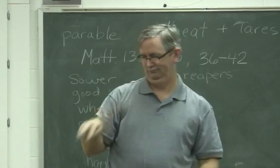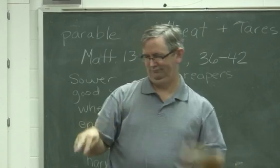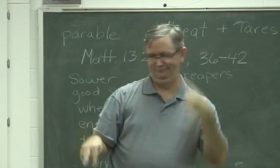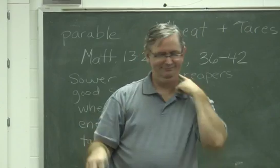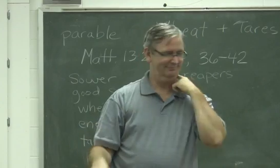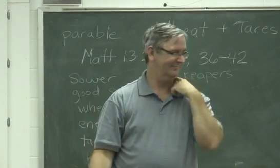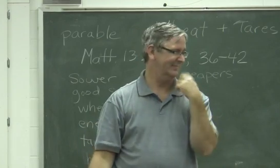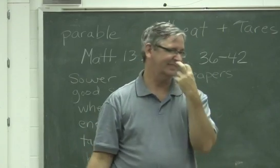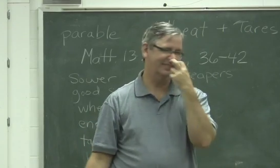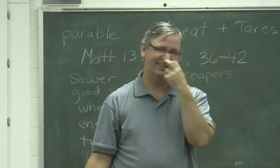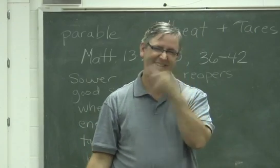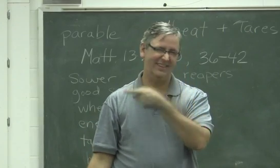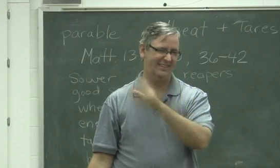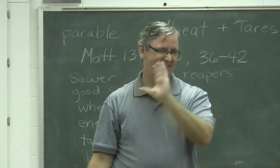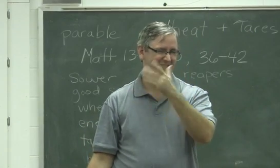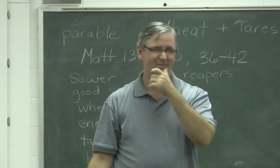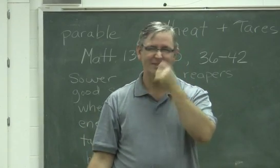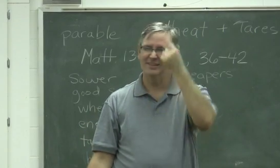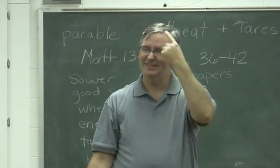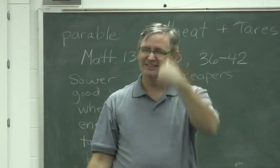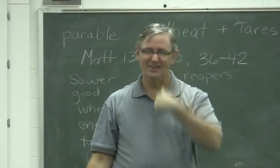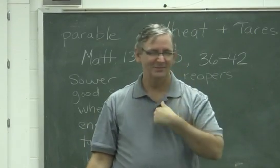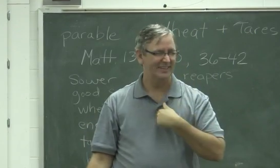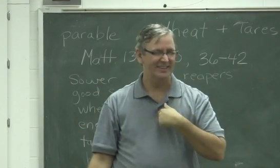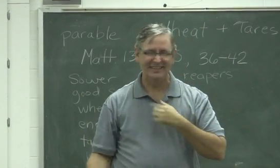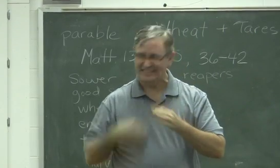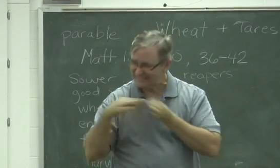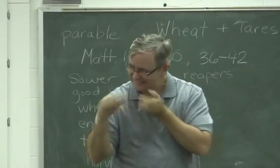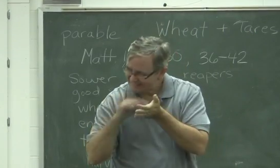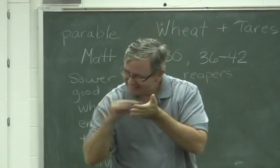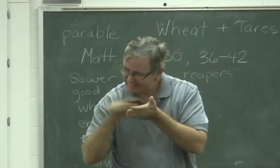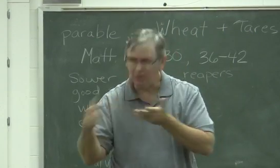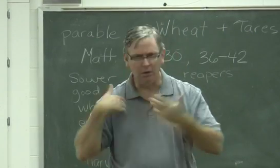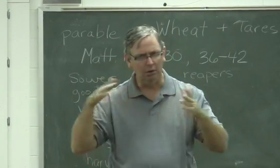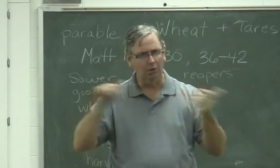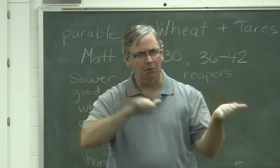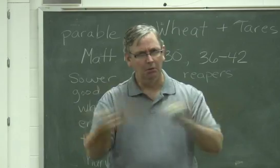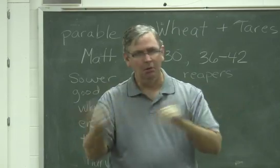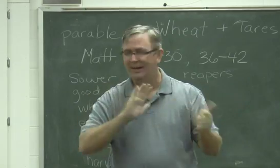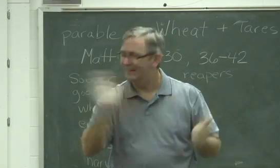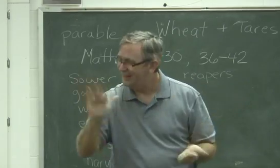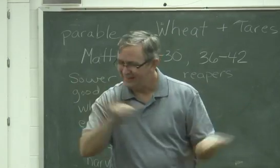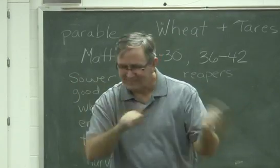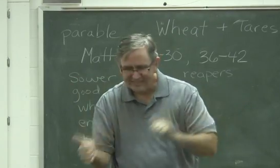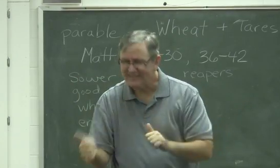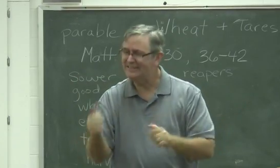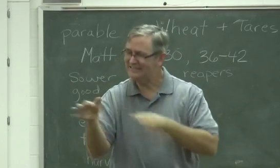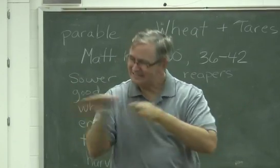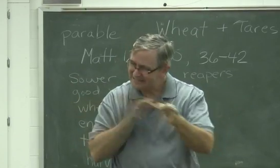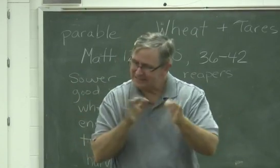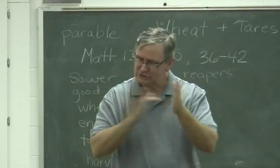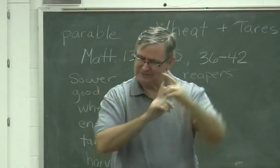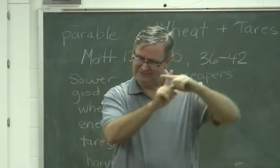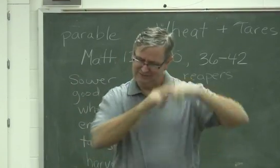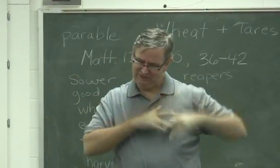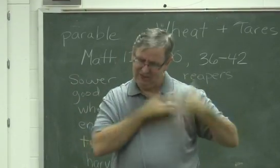should always ask people. Maybe sometimes we'll doubt them, and we'll ask them